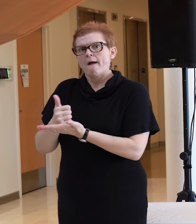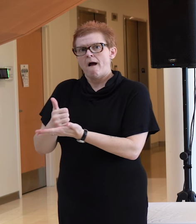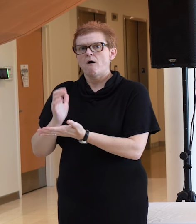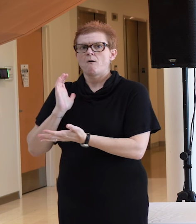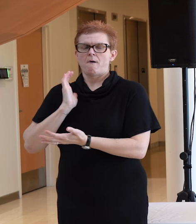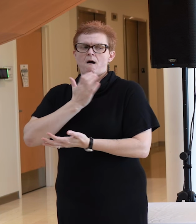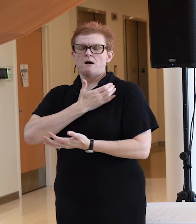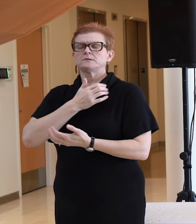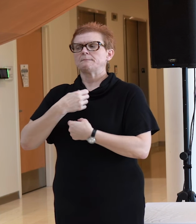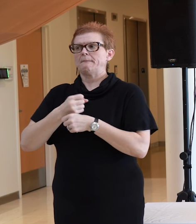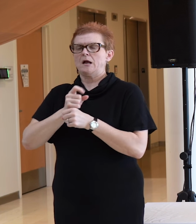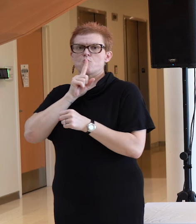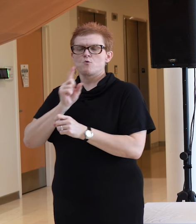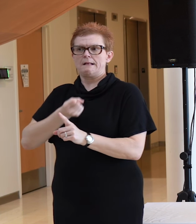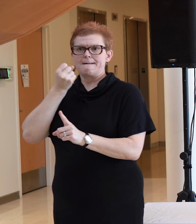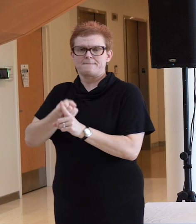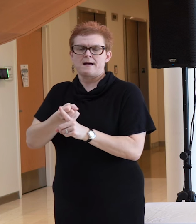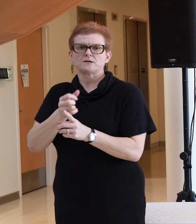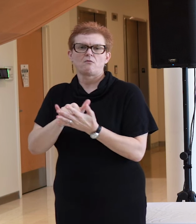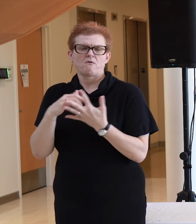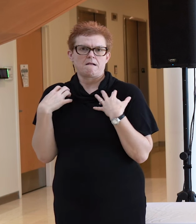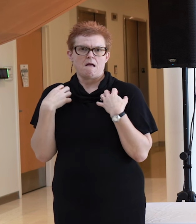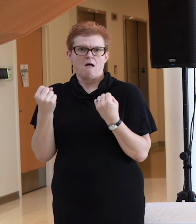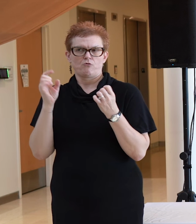real impact on this public health crisis.